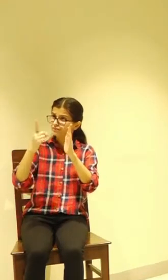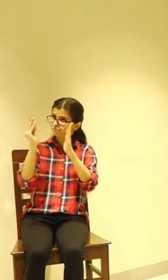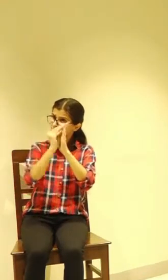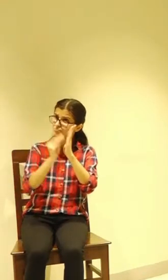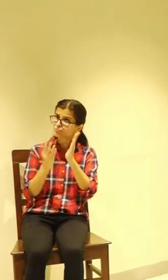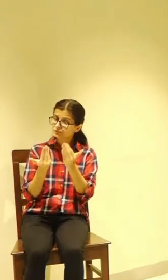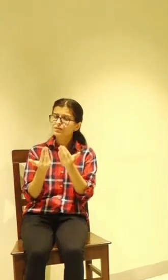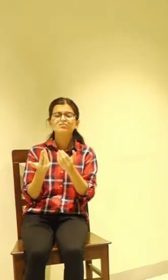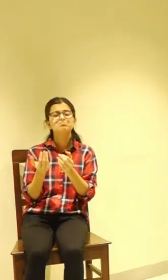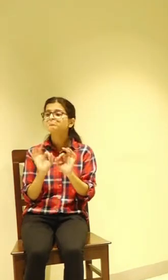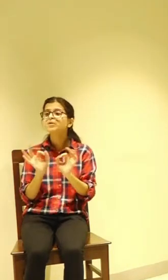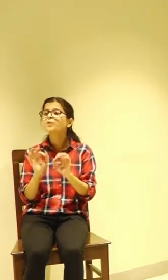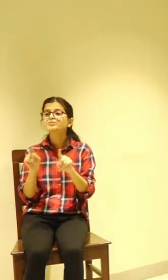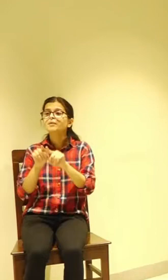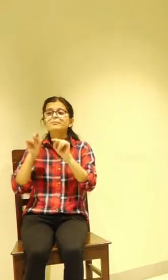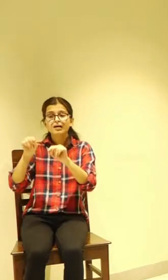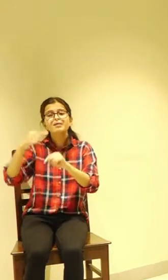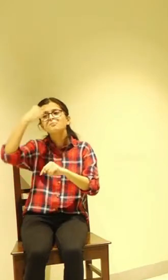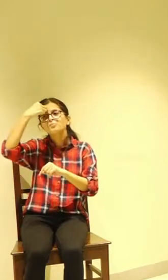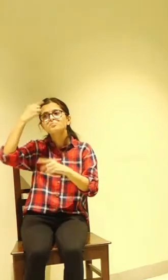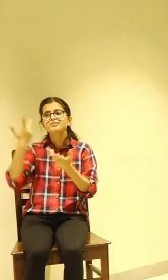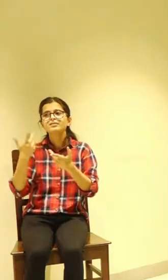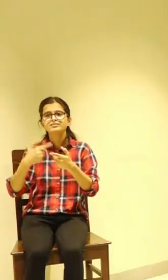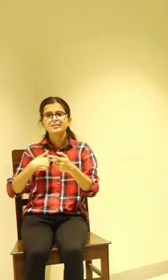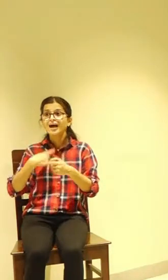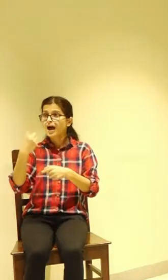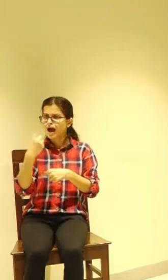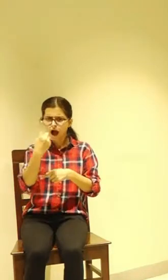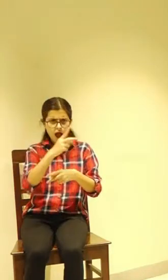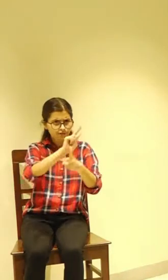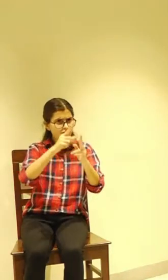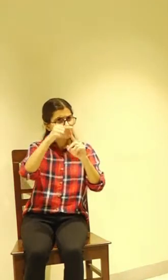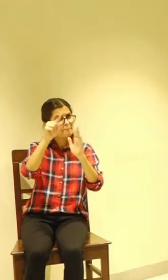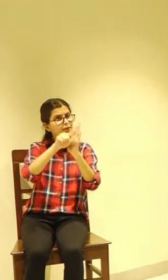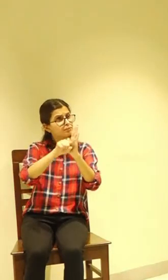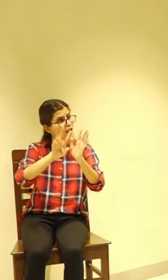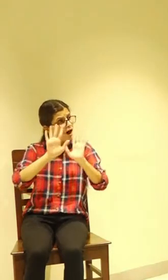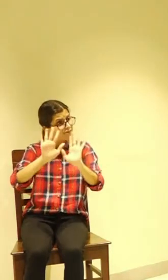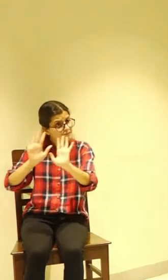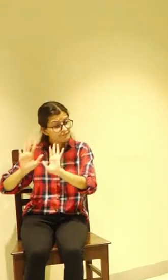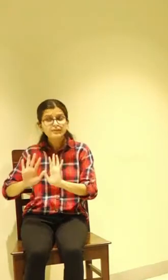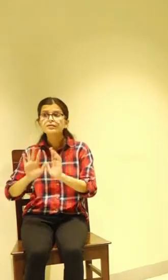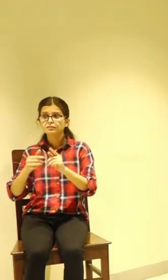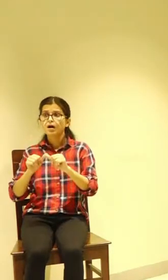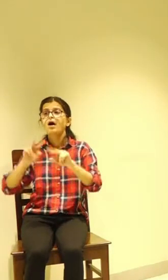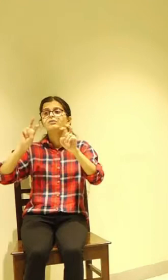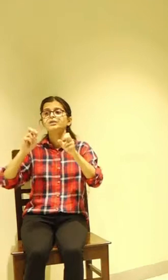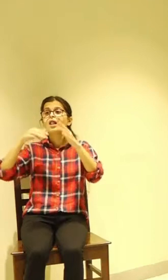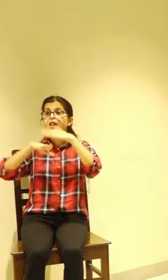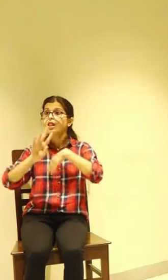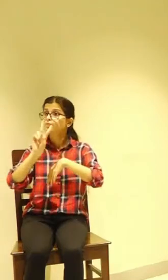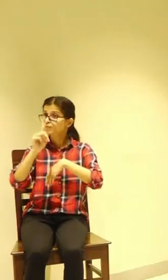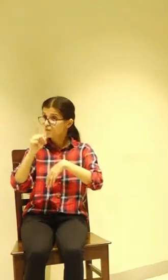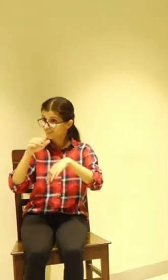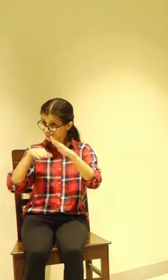is that systemic problem that every single directive principle can't be incorporated into Article 21.